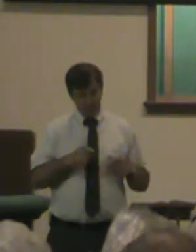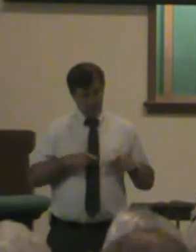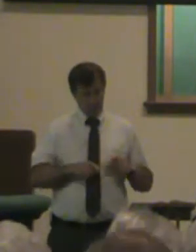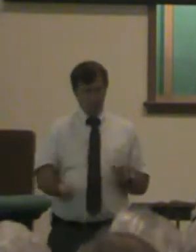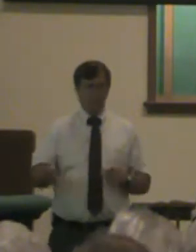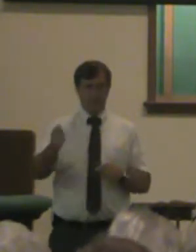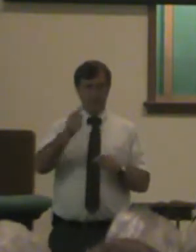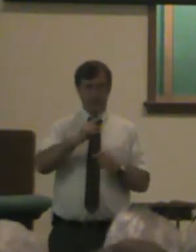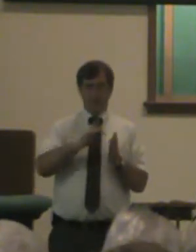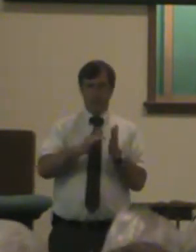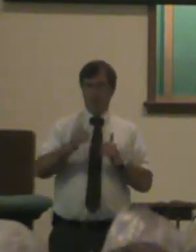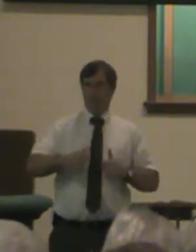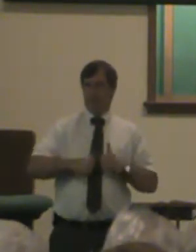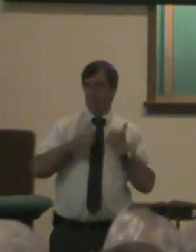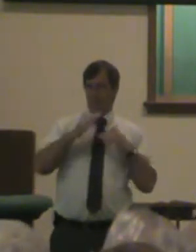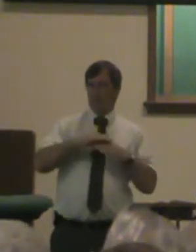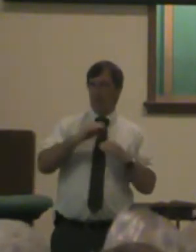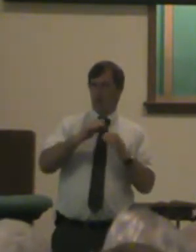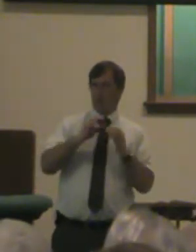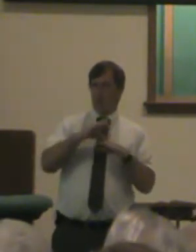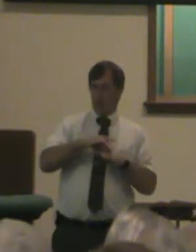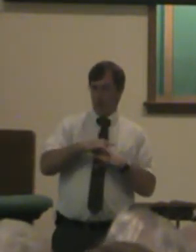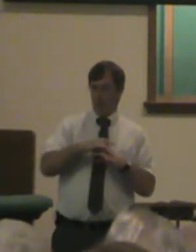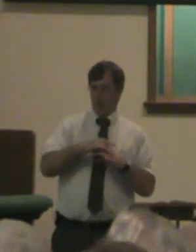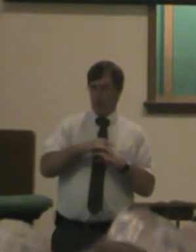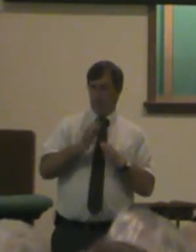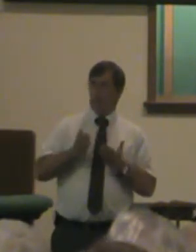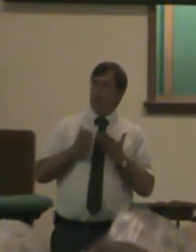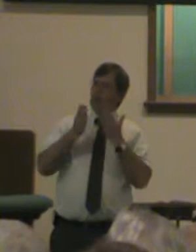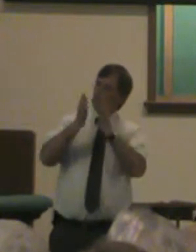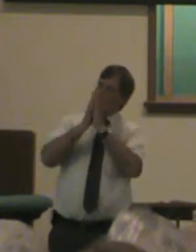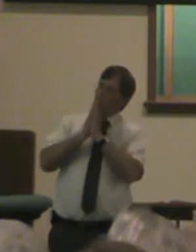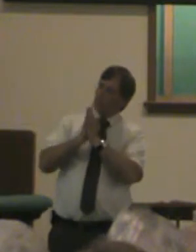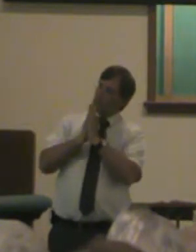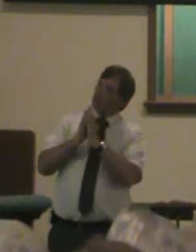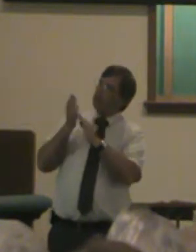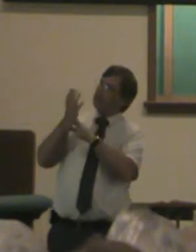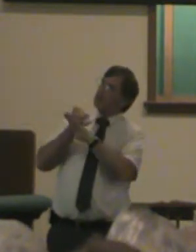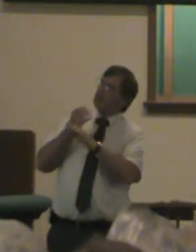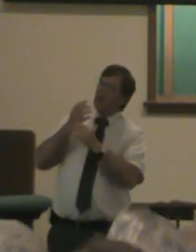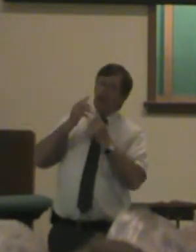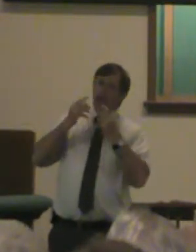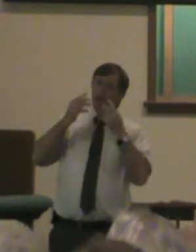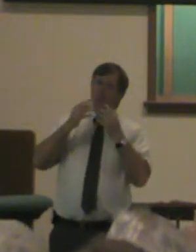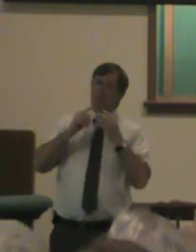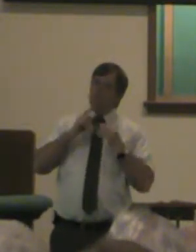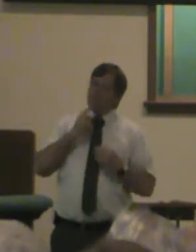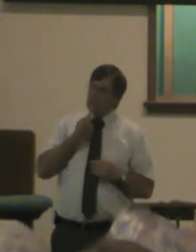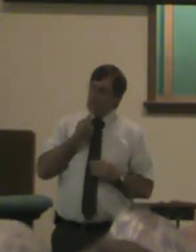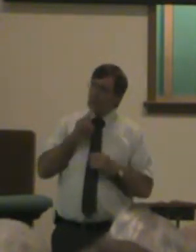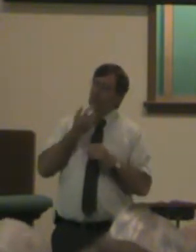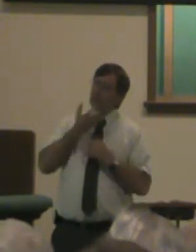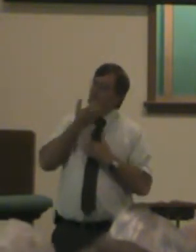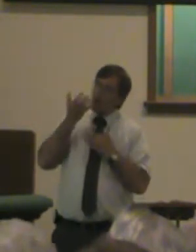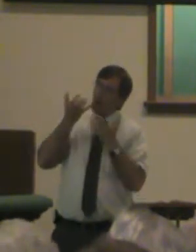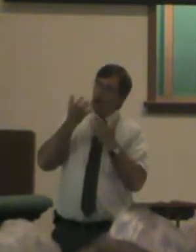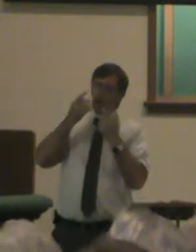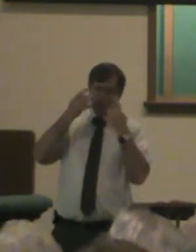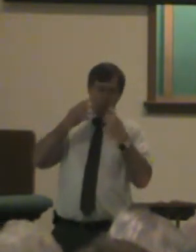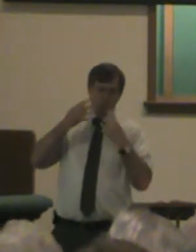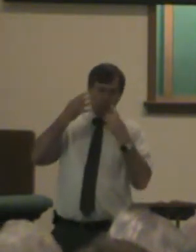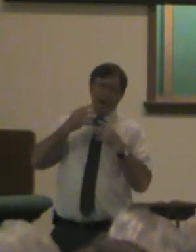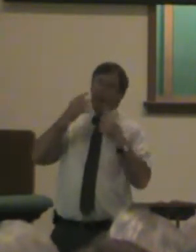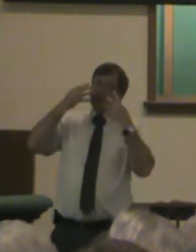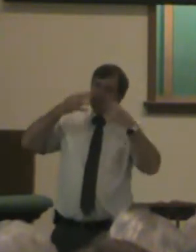Jesus' life on earth, he offered up prayers and petitions and fervent cries and tears to the one who